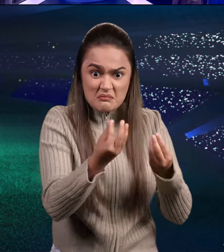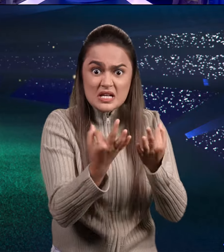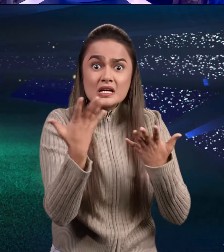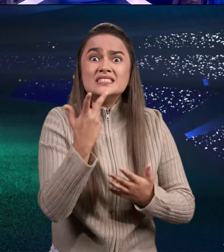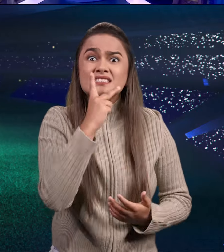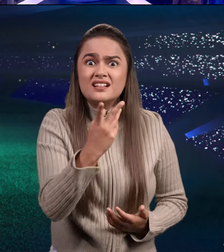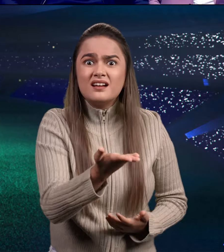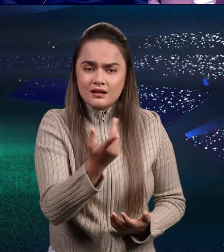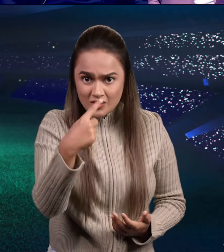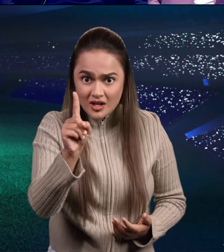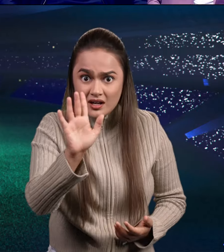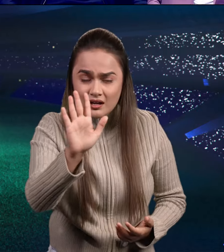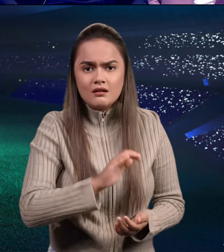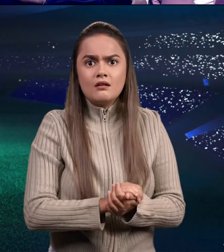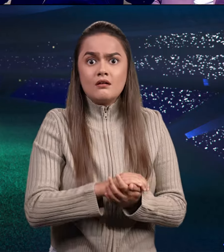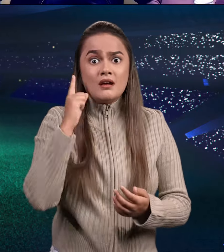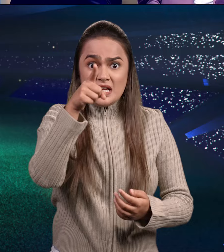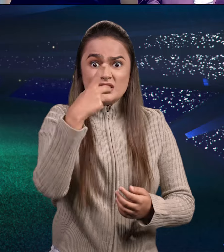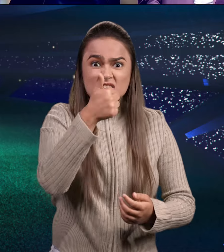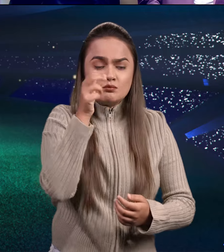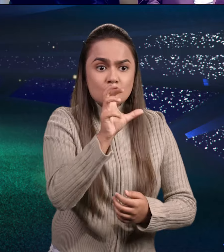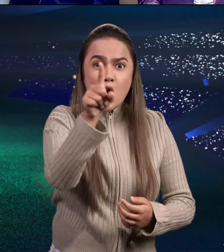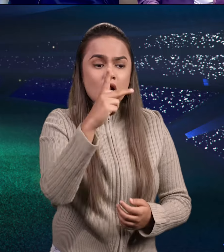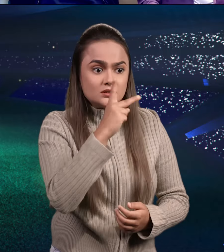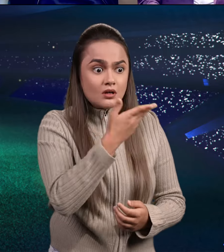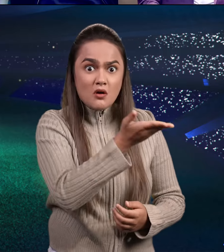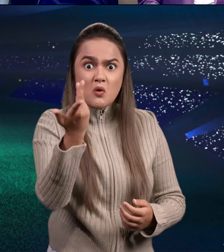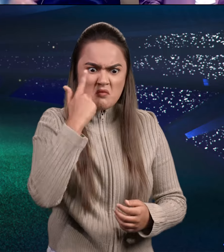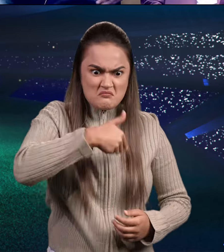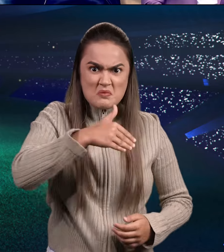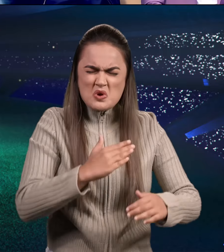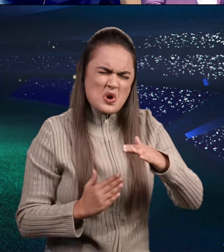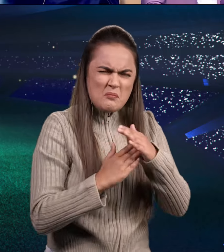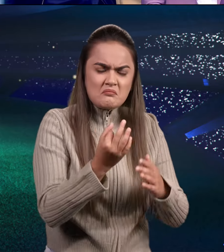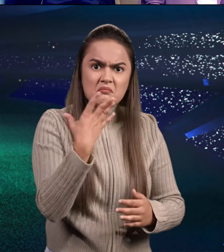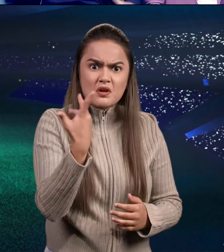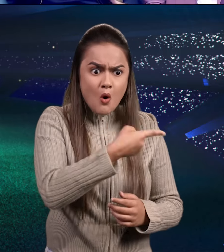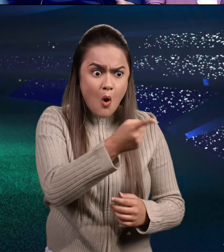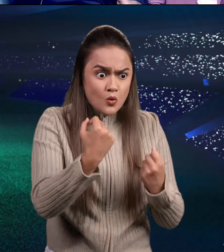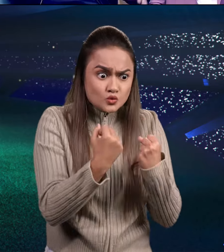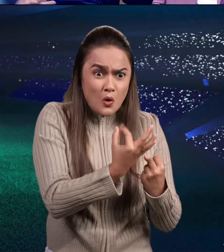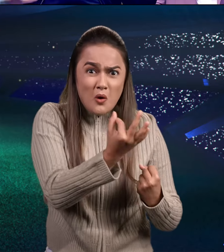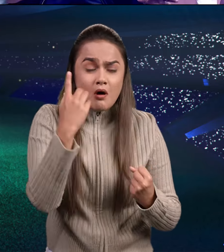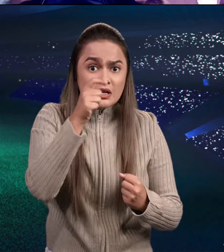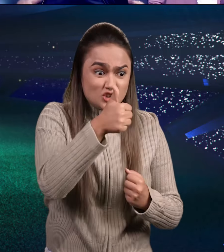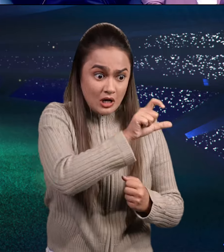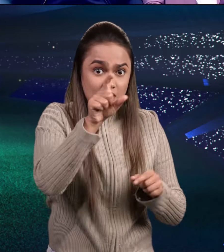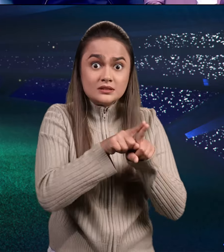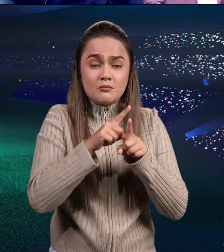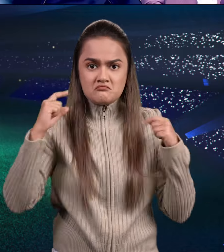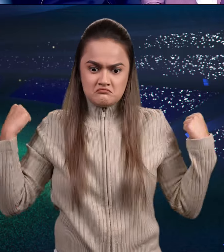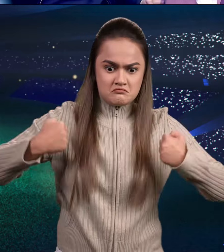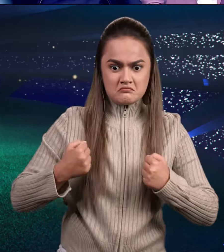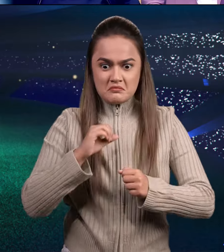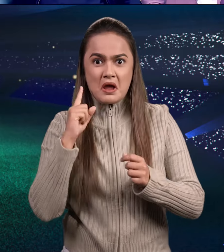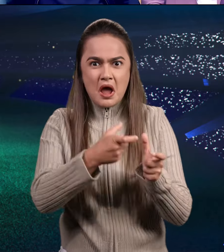what value addition is. And you, see their 6 bowlers. You can see their batting. Every person in form. And with the 6